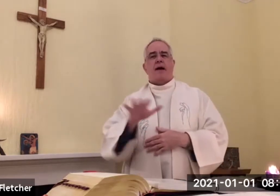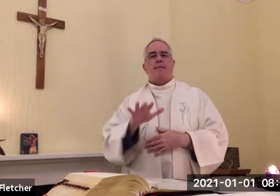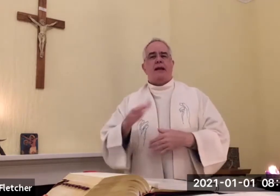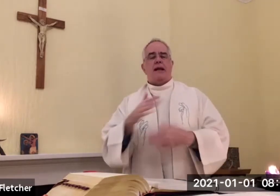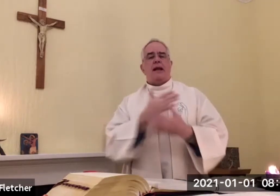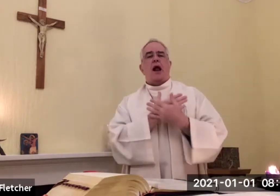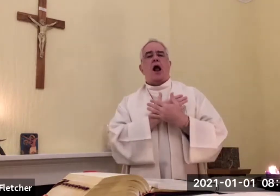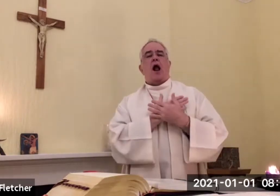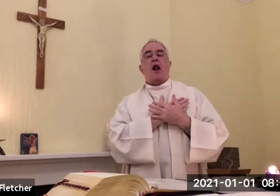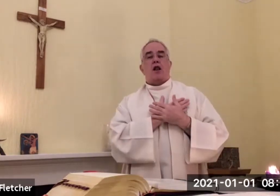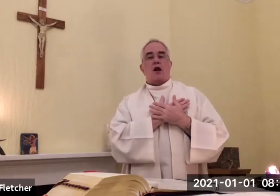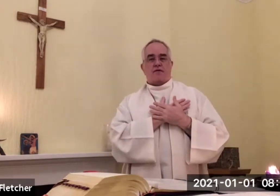family love.